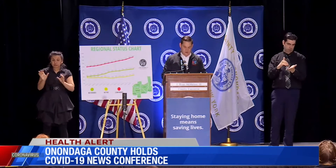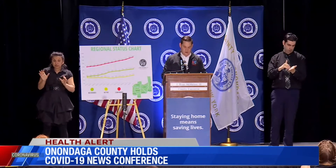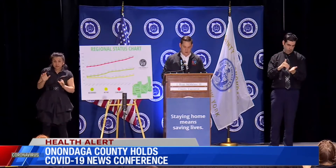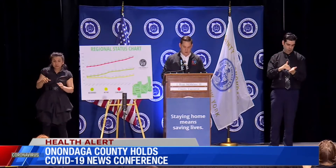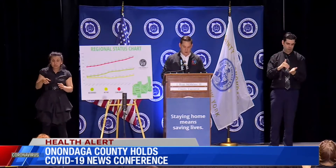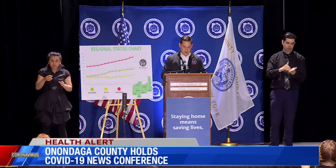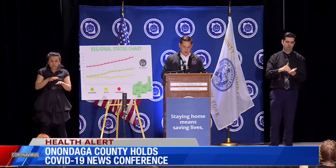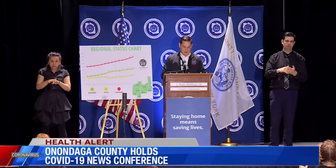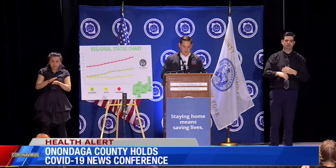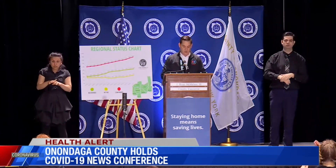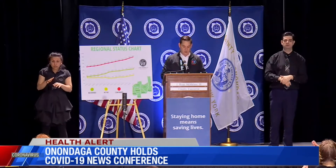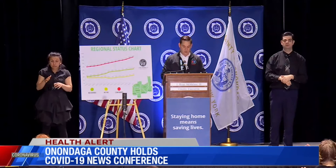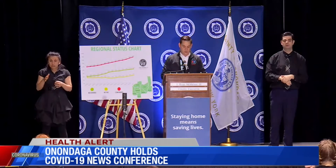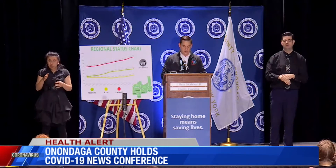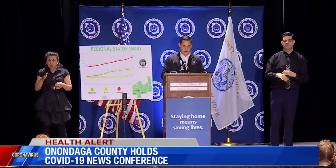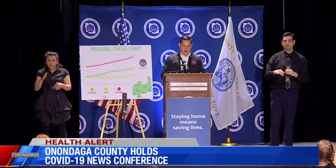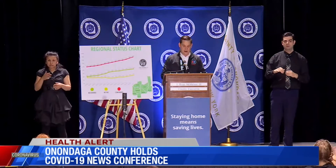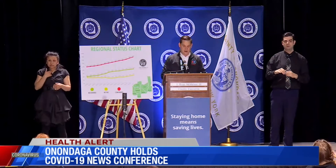our website,